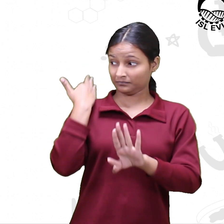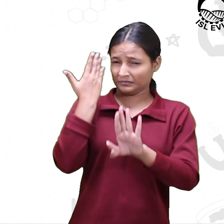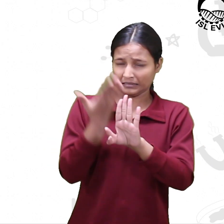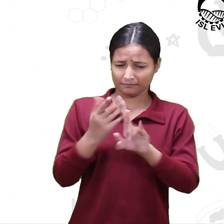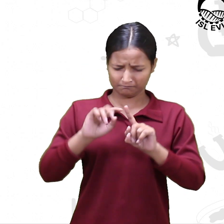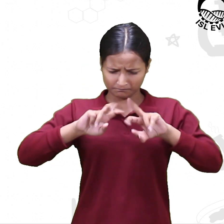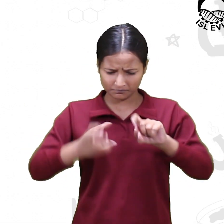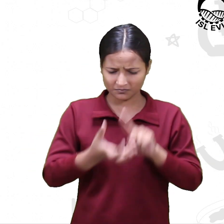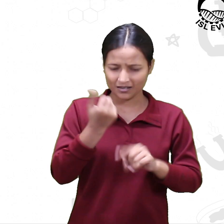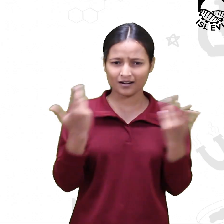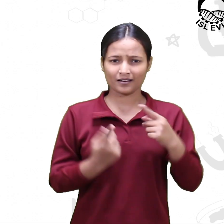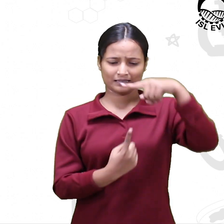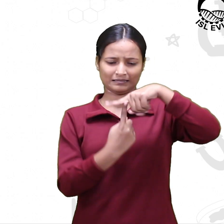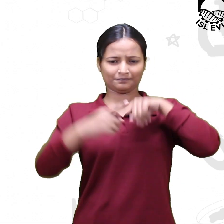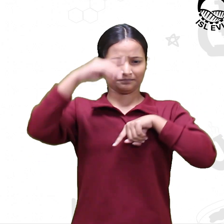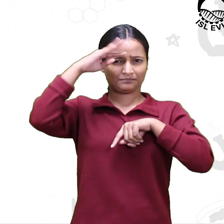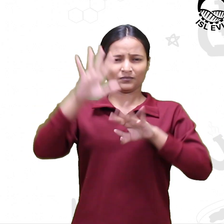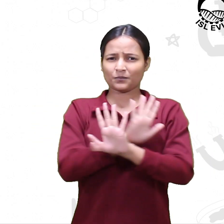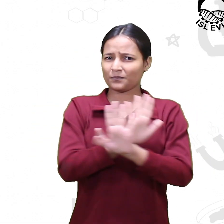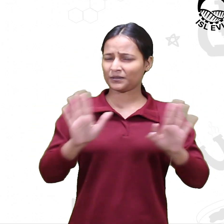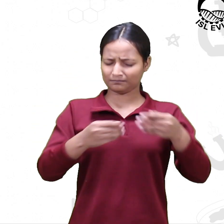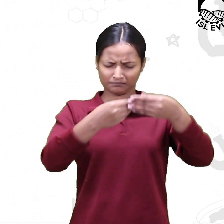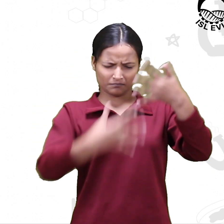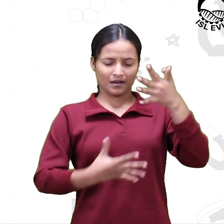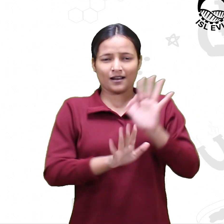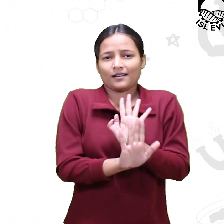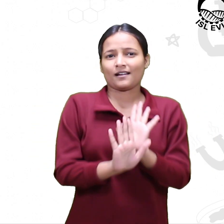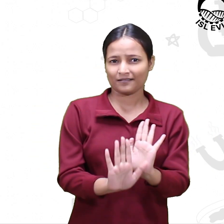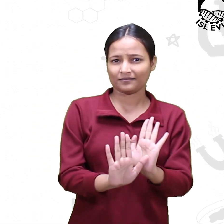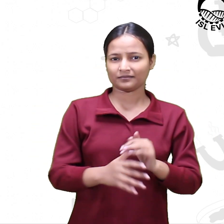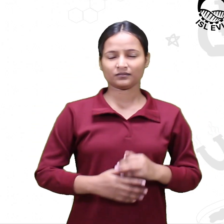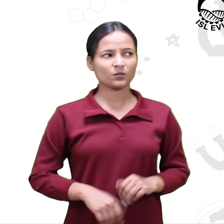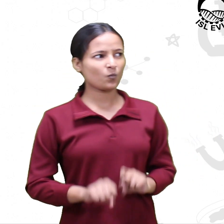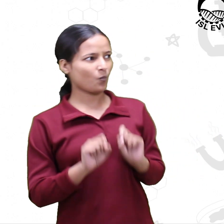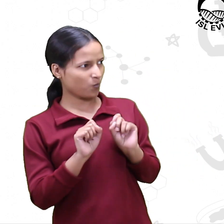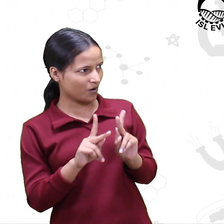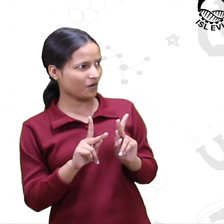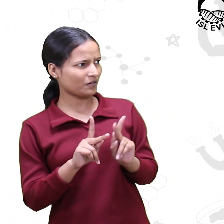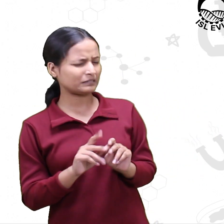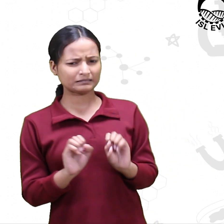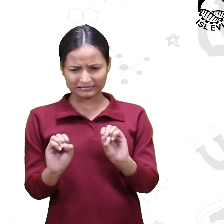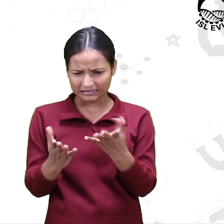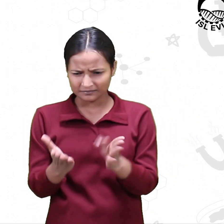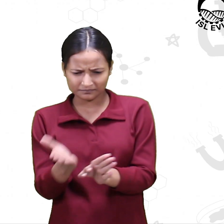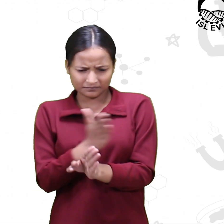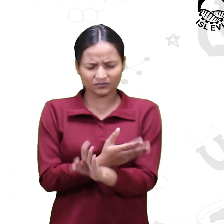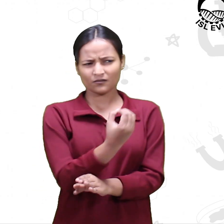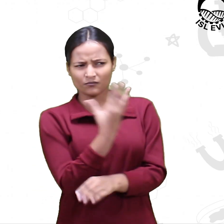many years of research, the scientific community has speculated several reasons. Whoa! But before getting